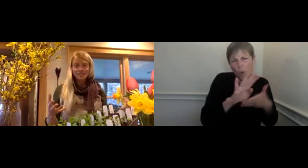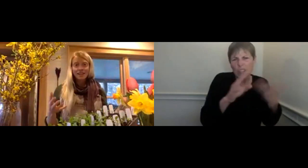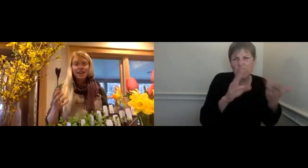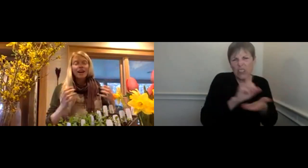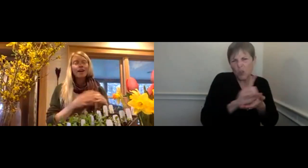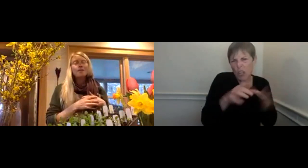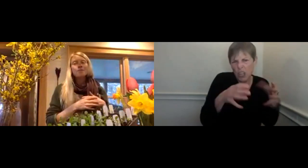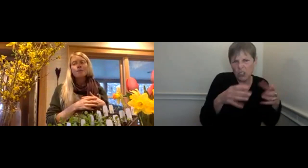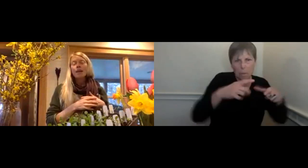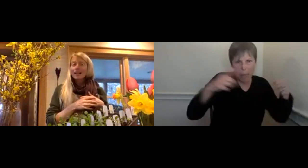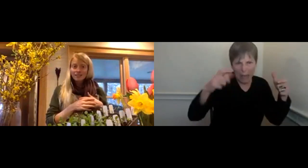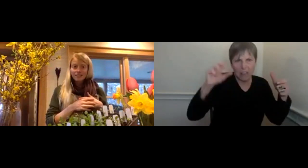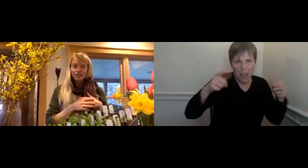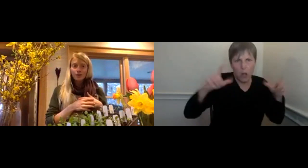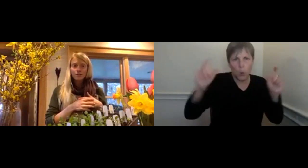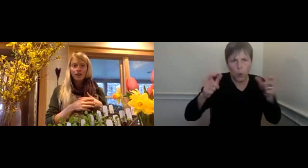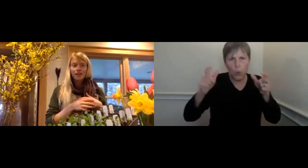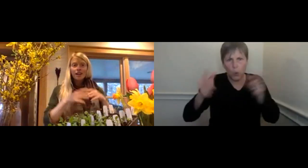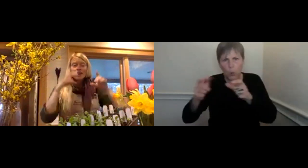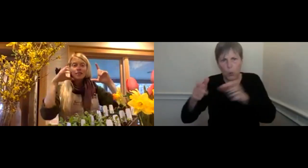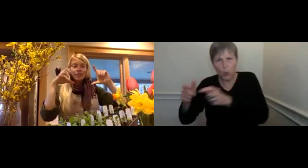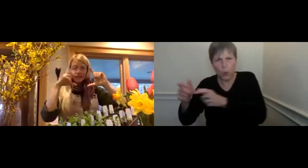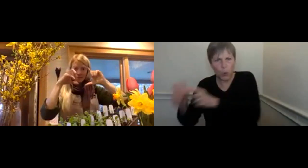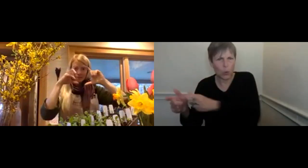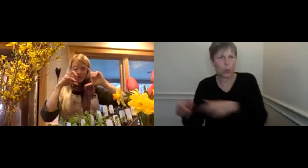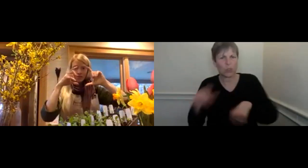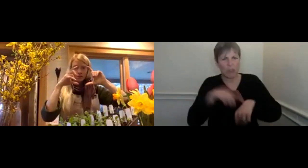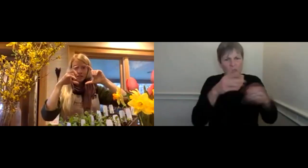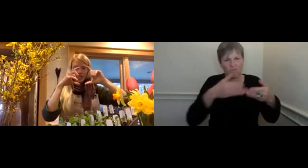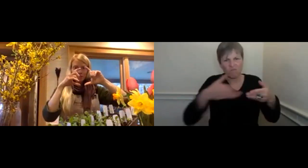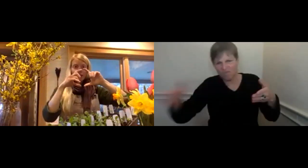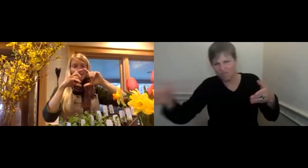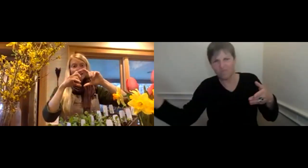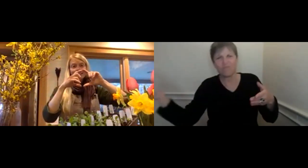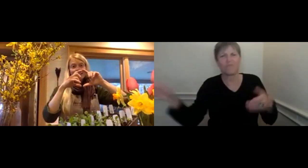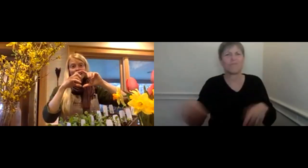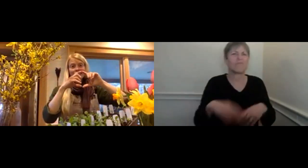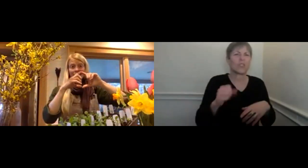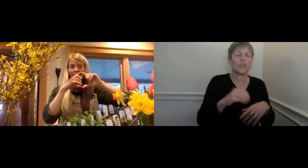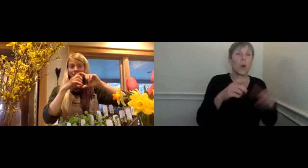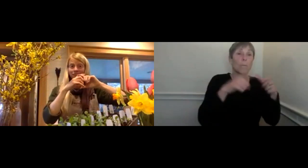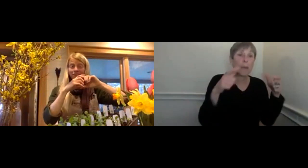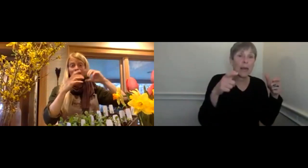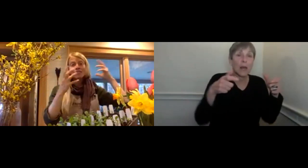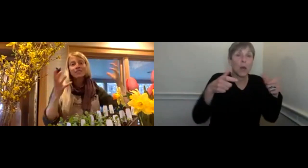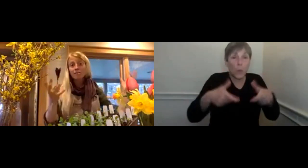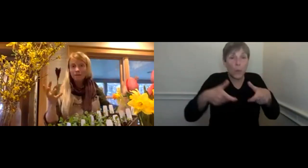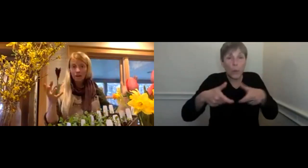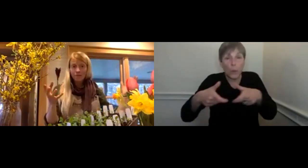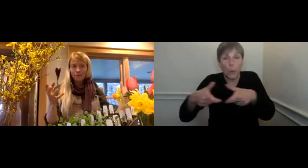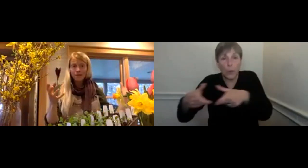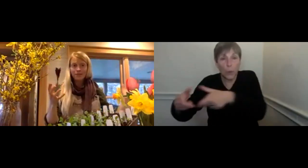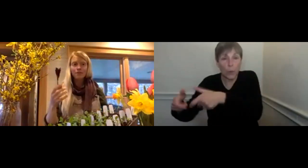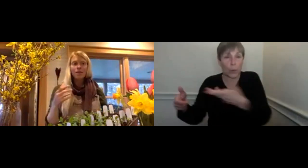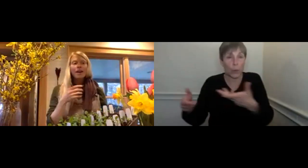zinnias. As the season goes on, the diameter of those zinnias will get less and less and less and less, and they'll still be